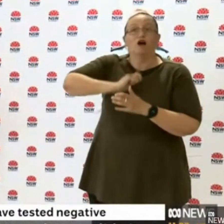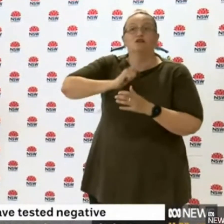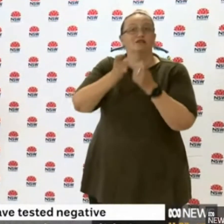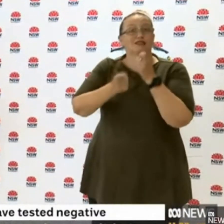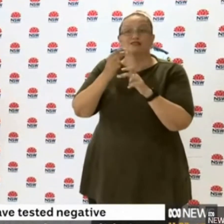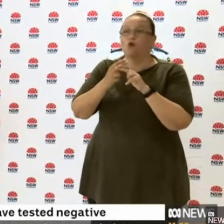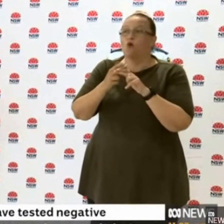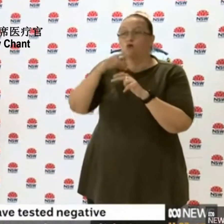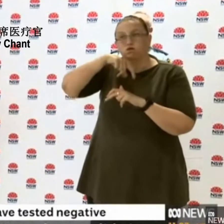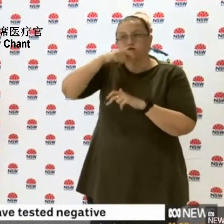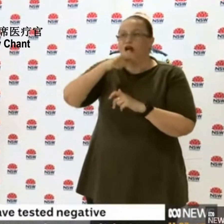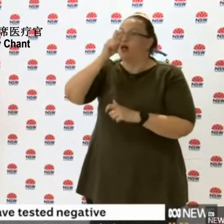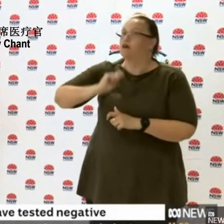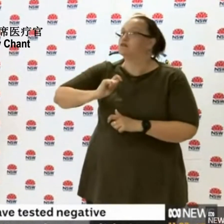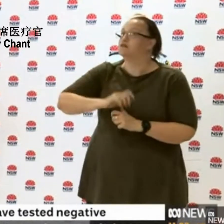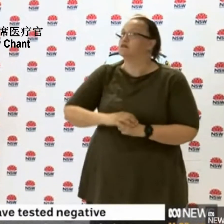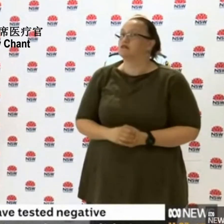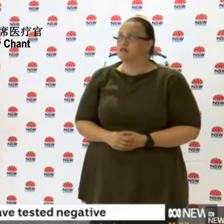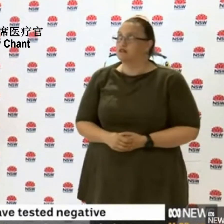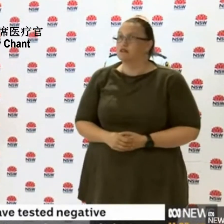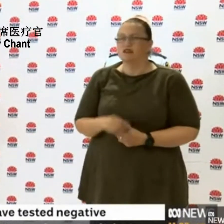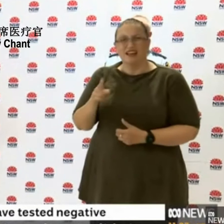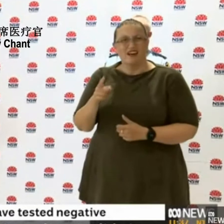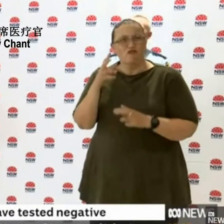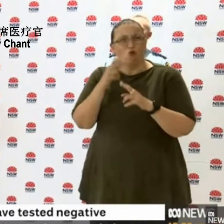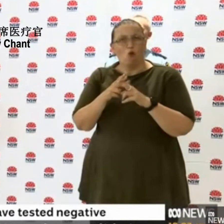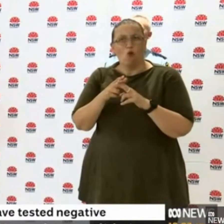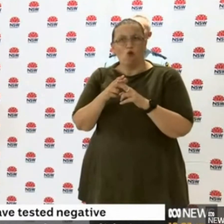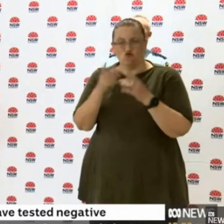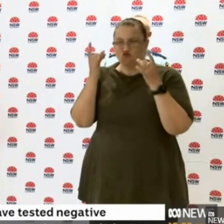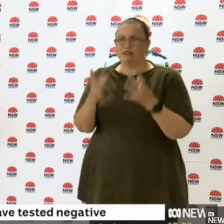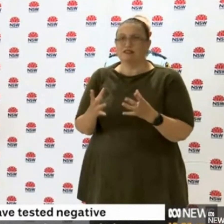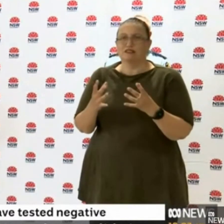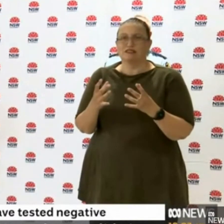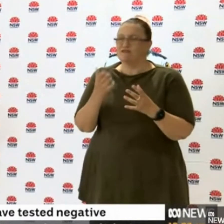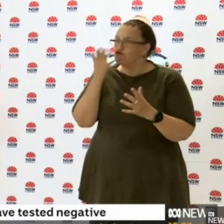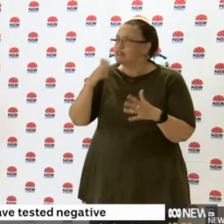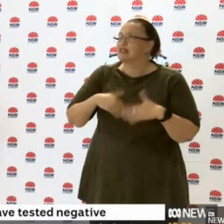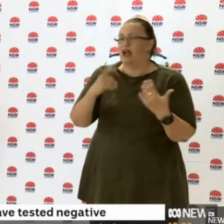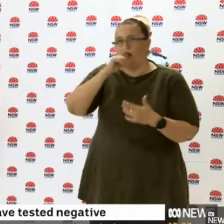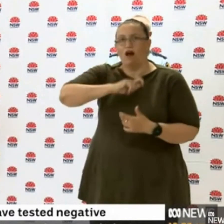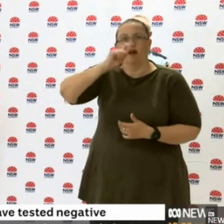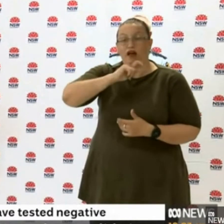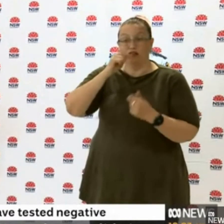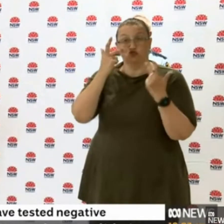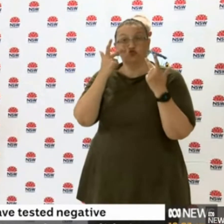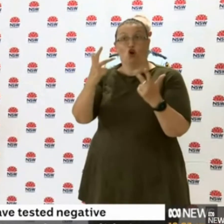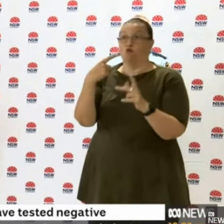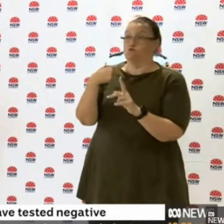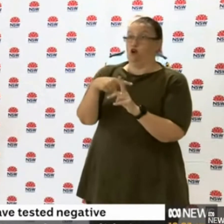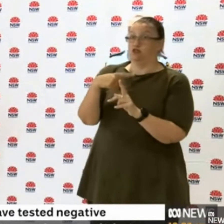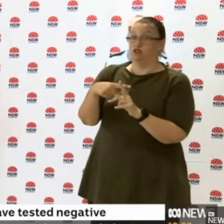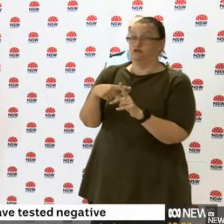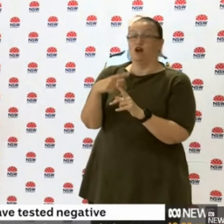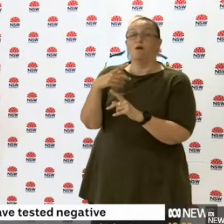basis. That's a screening test, and it's set to actually throw up what we call positive results, because we don't want to